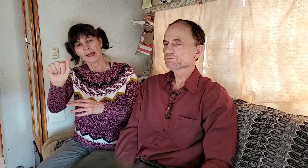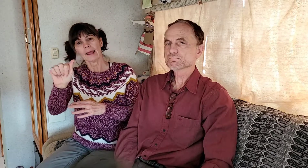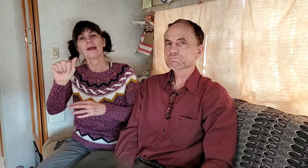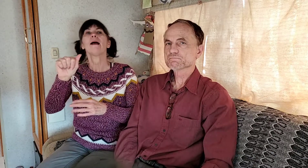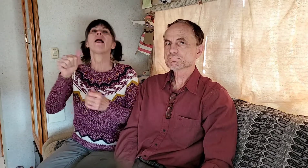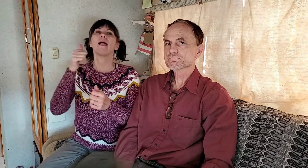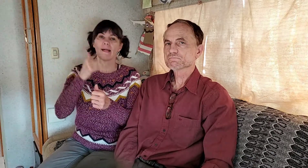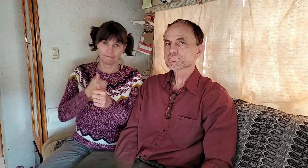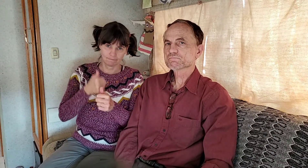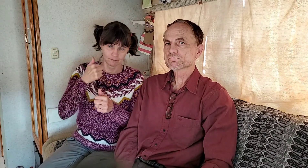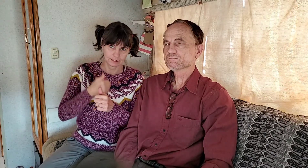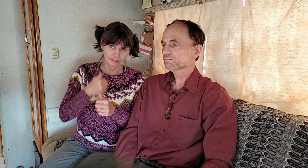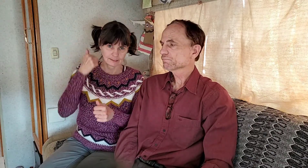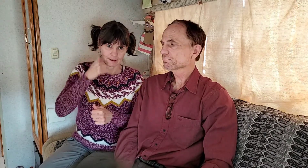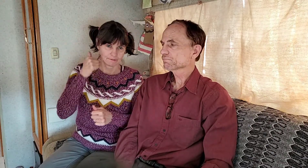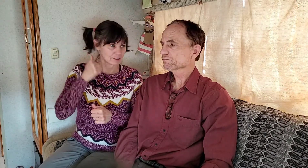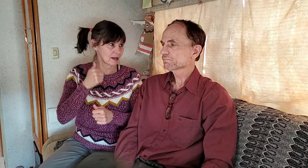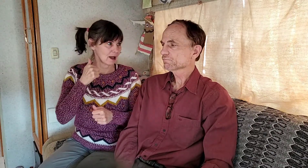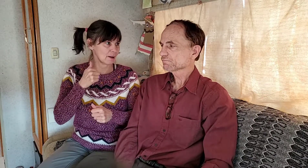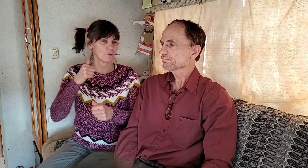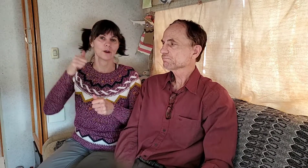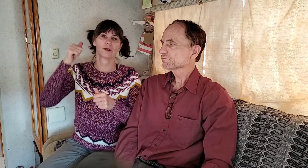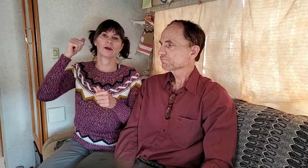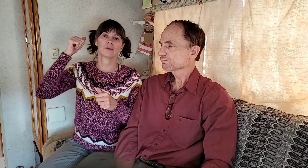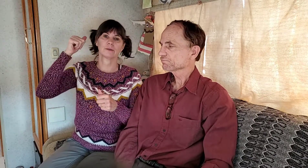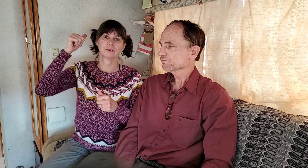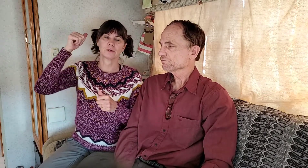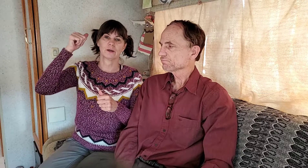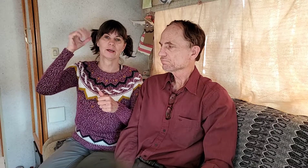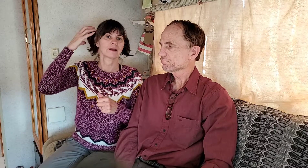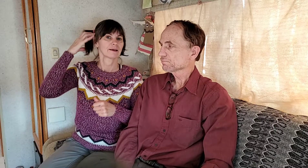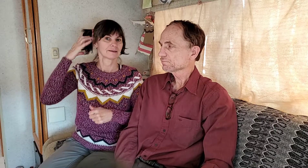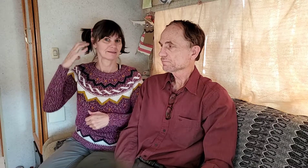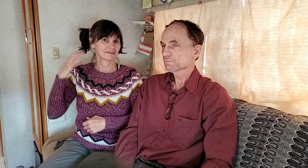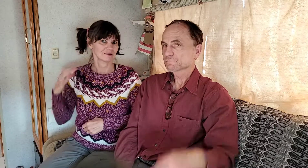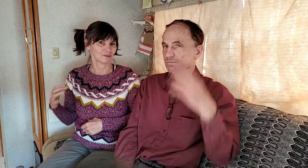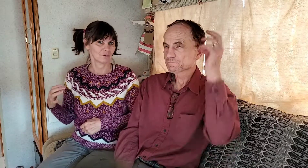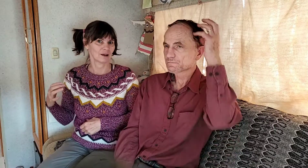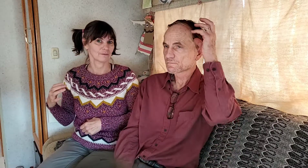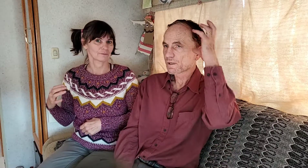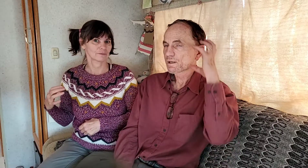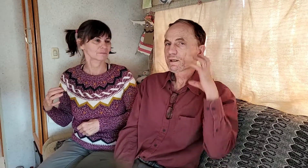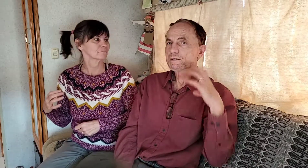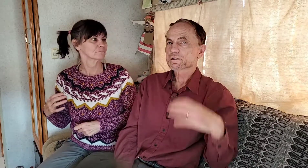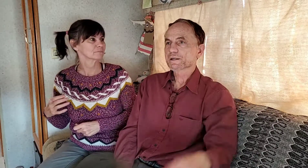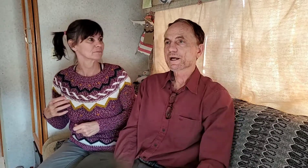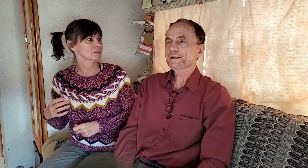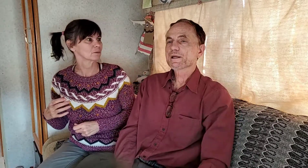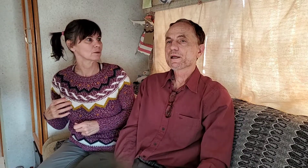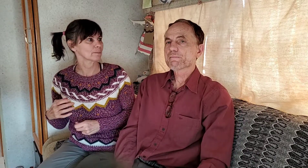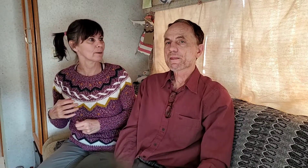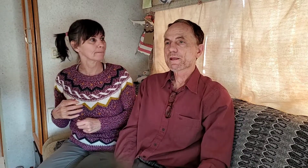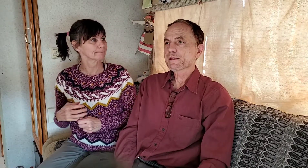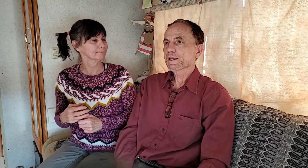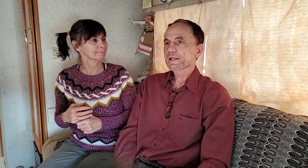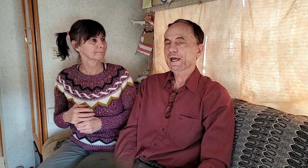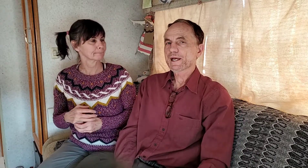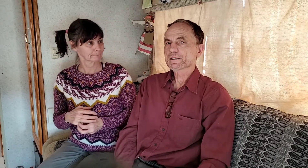Cinderella every time, we are going to be doing Cinderella. All right. And